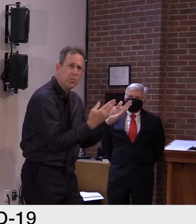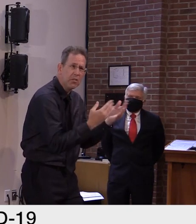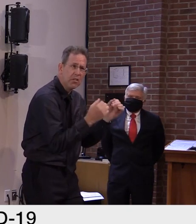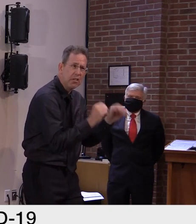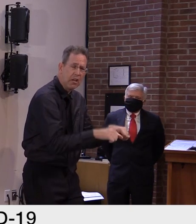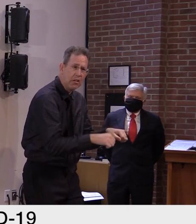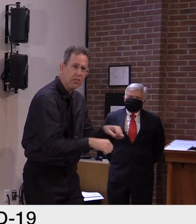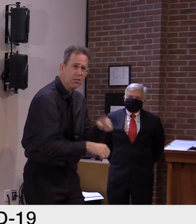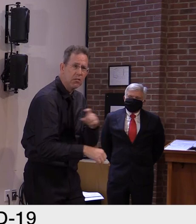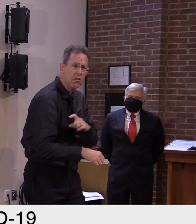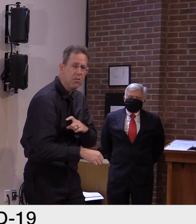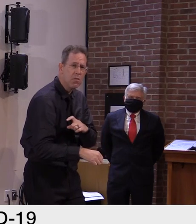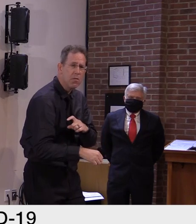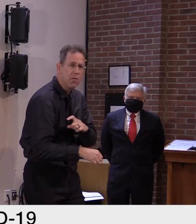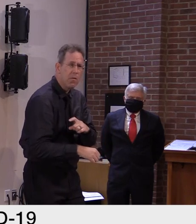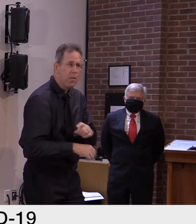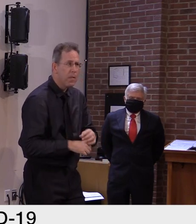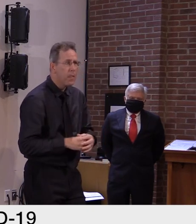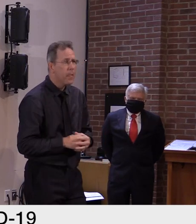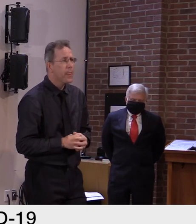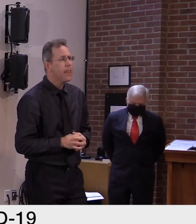Secretary Curley could answer this.